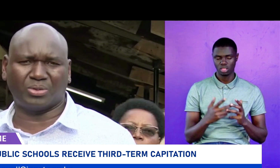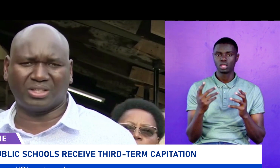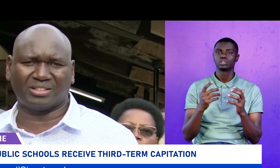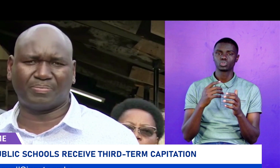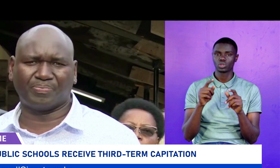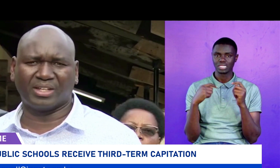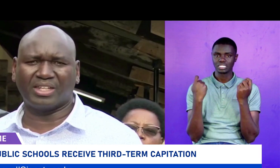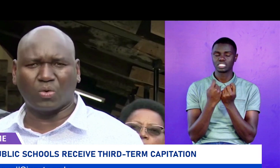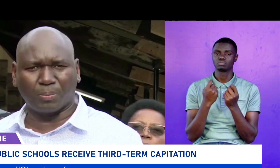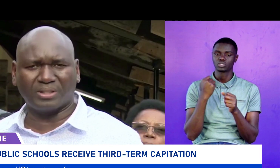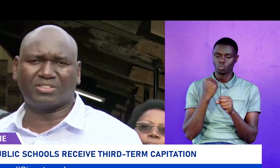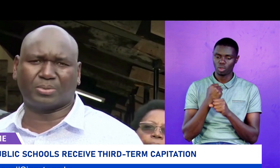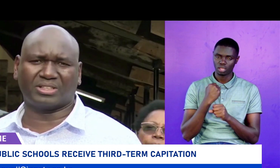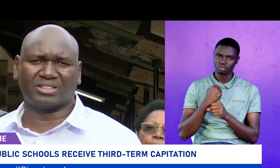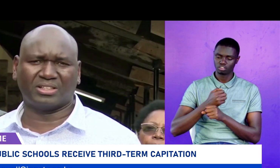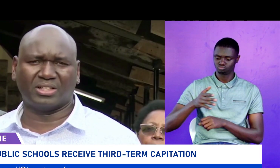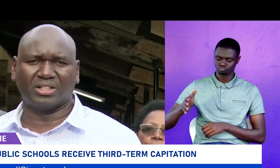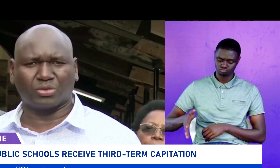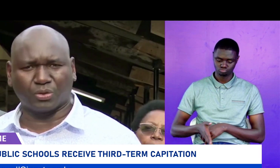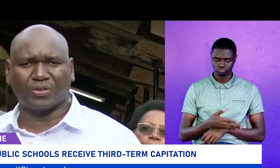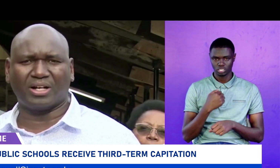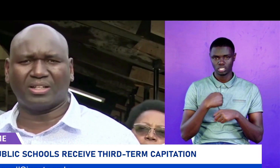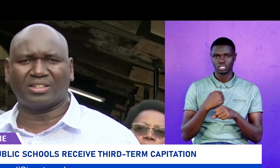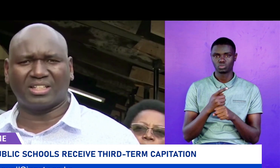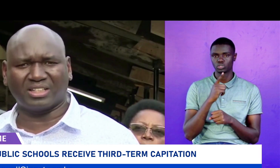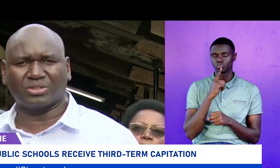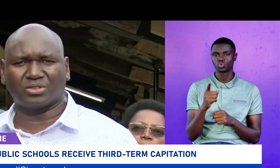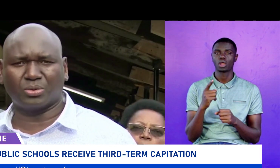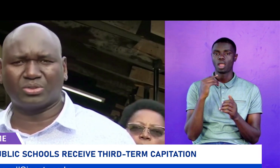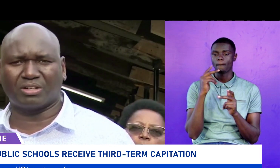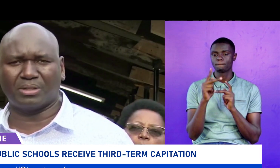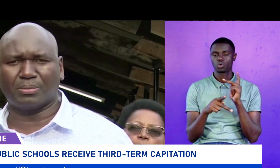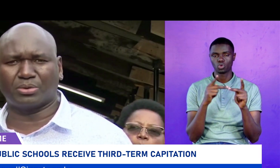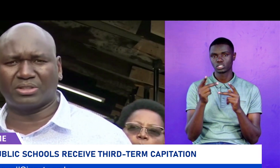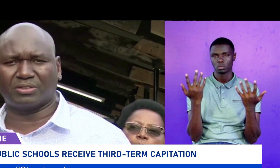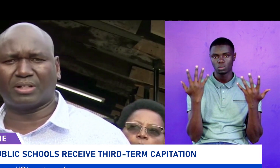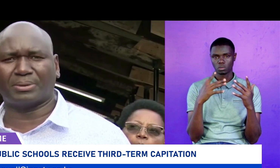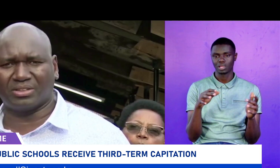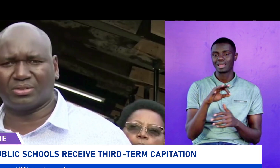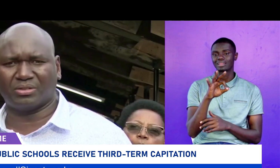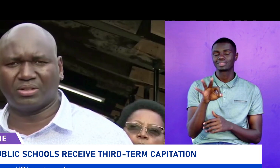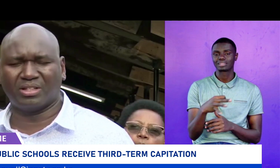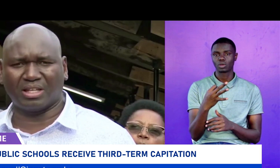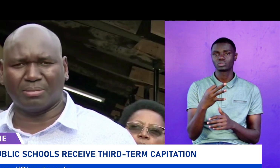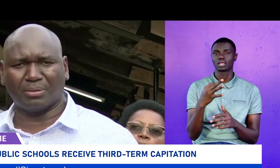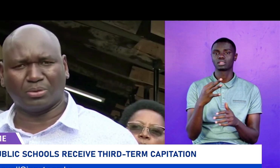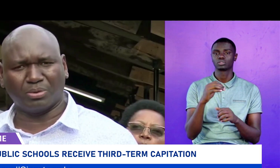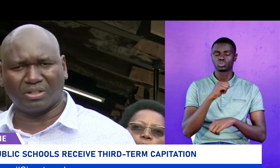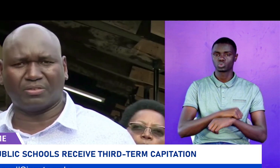that they complete this process. So far, 3,000 schools have been able to receive capitation, have been able to be